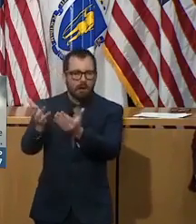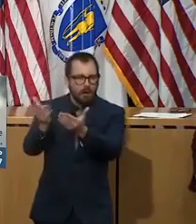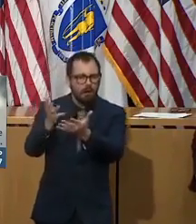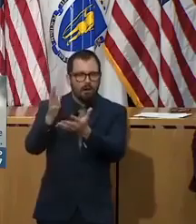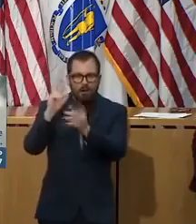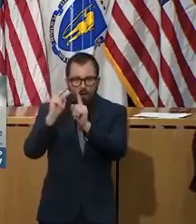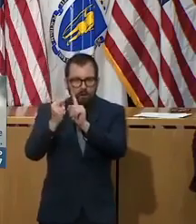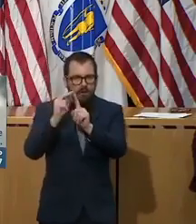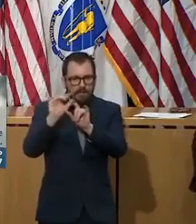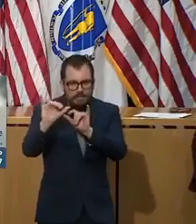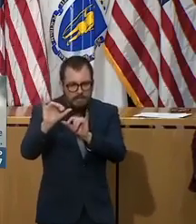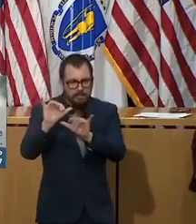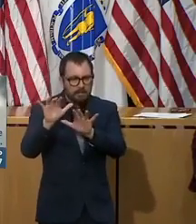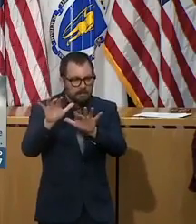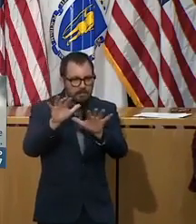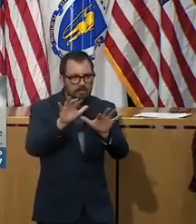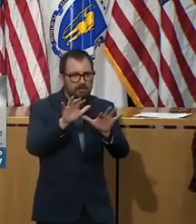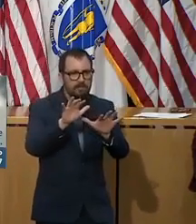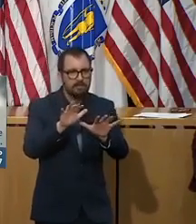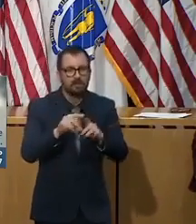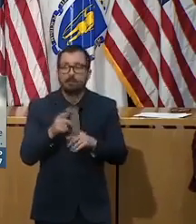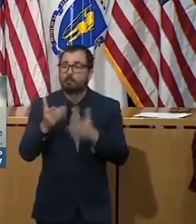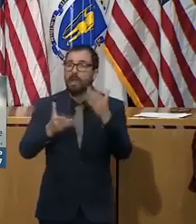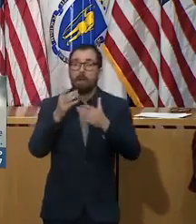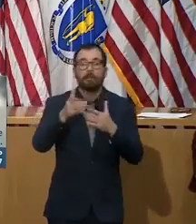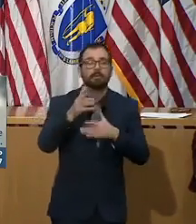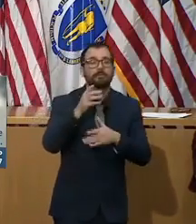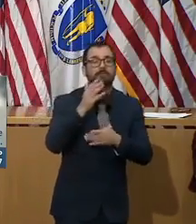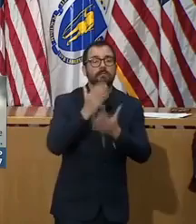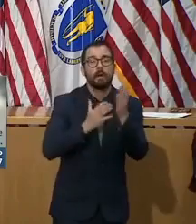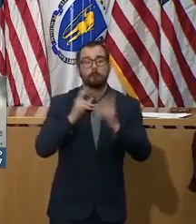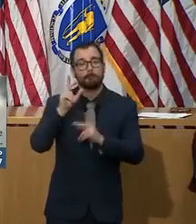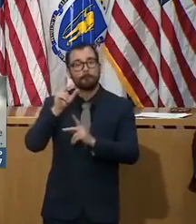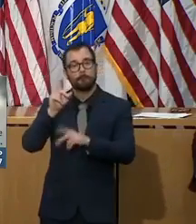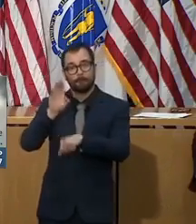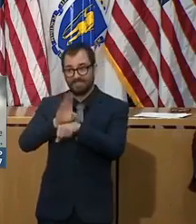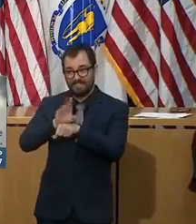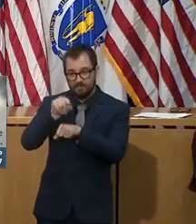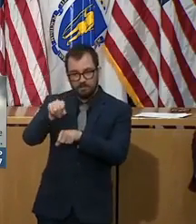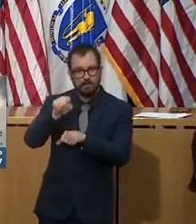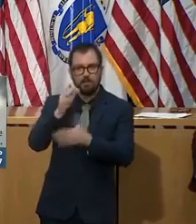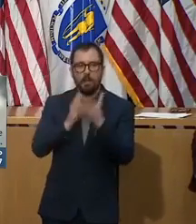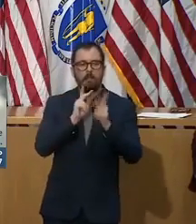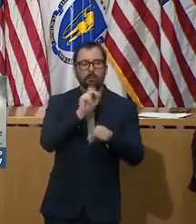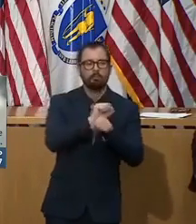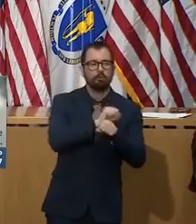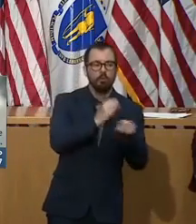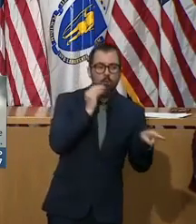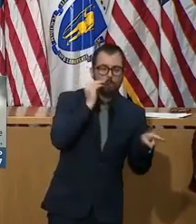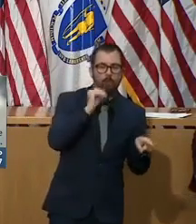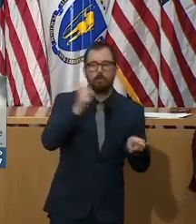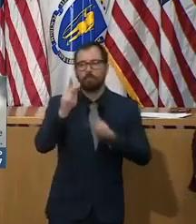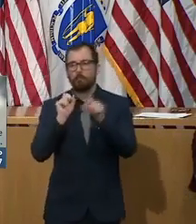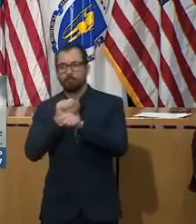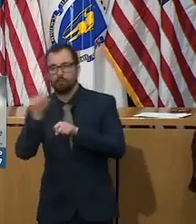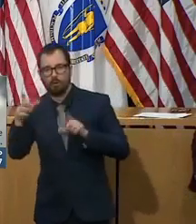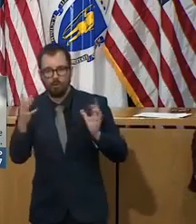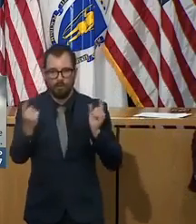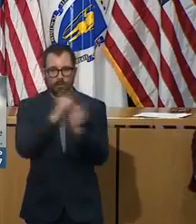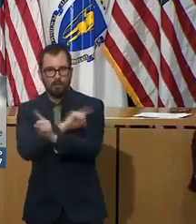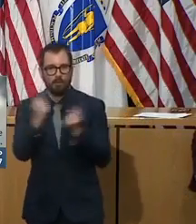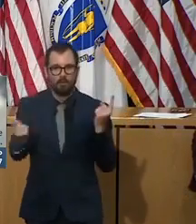those are mandatory or voluntary. I think they're voluntary. But people have done things to change the nature of the way